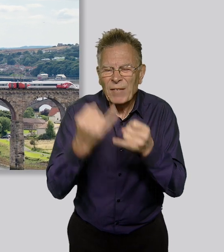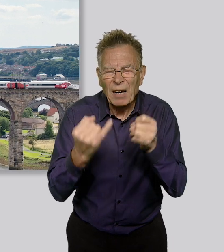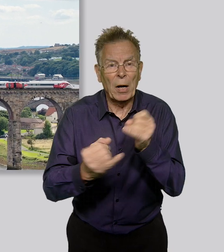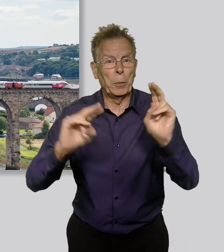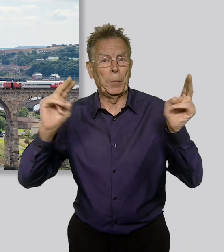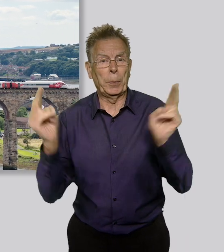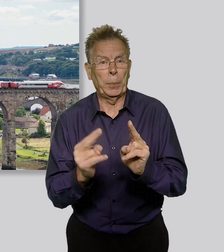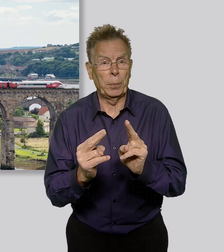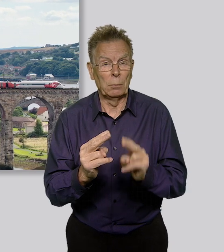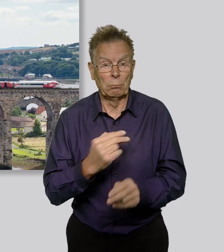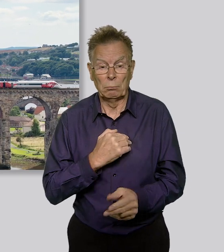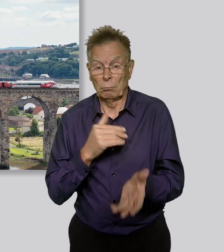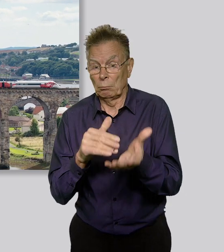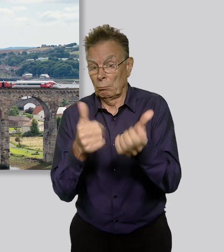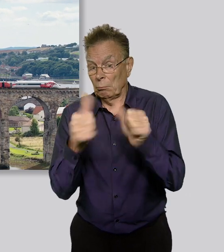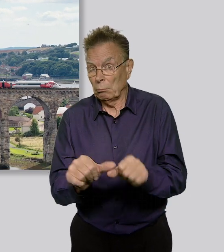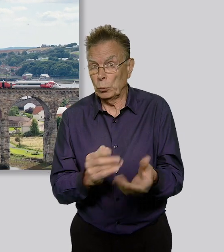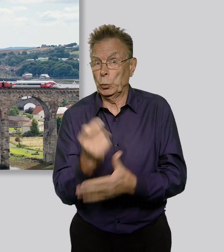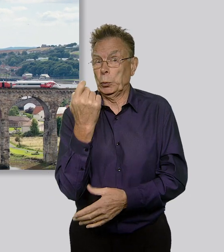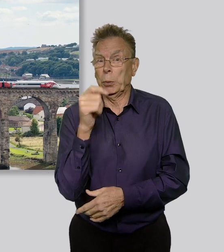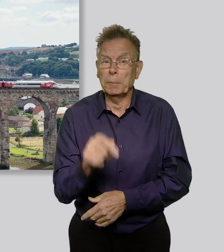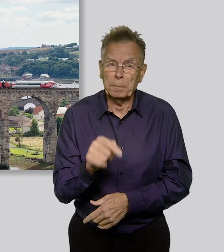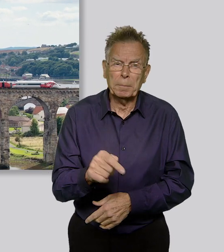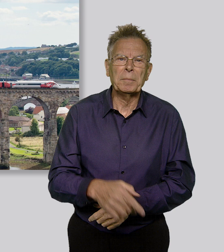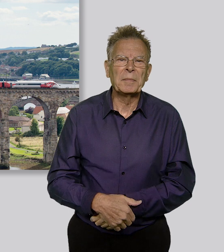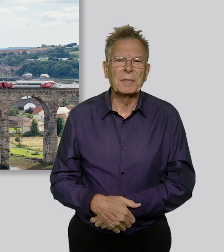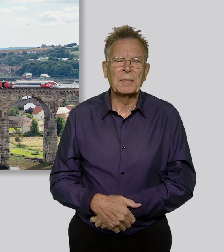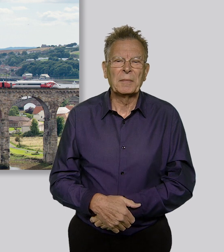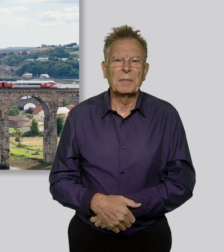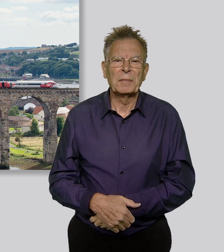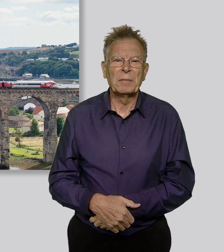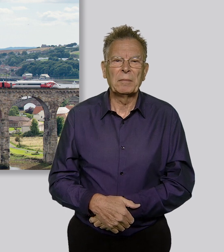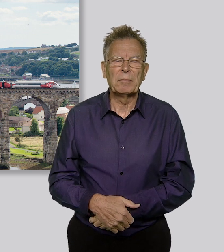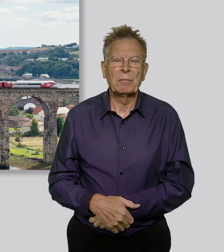reduce infrastructure failures. We're getting there.